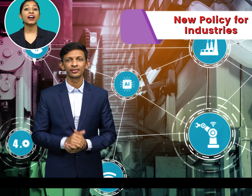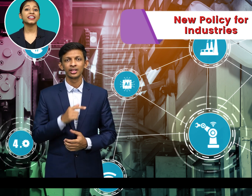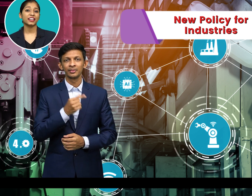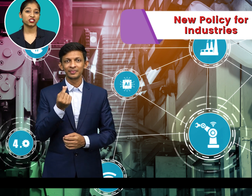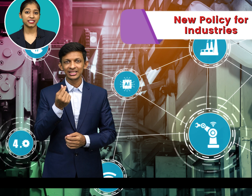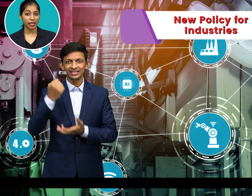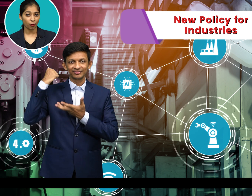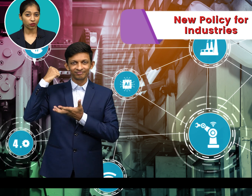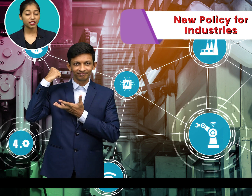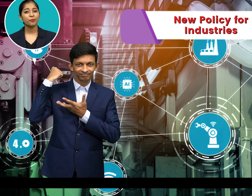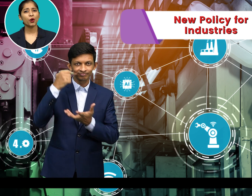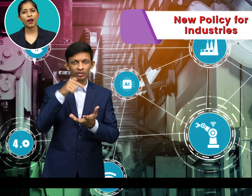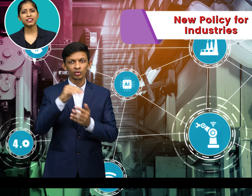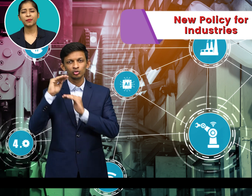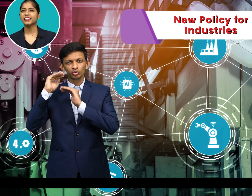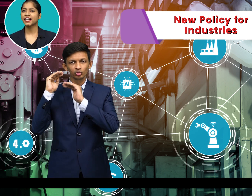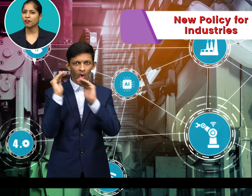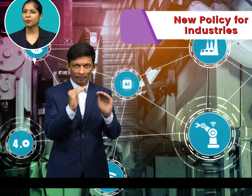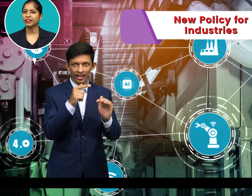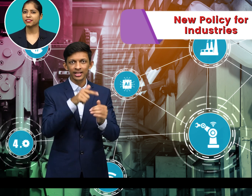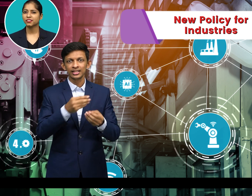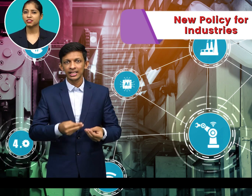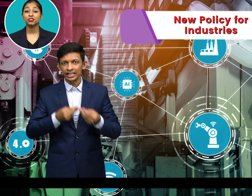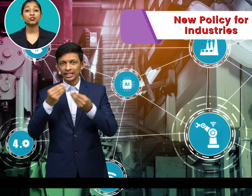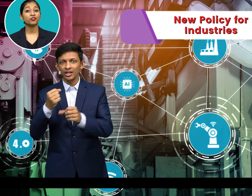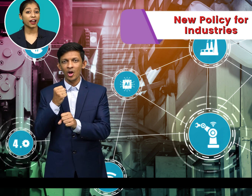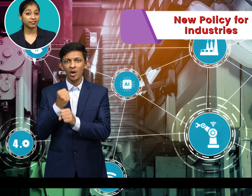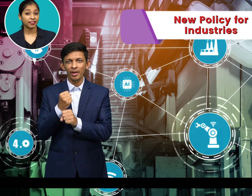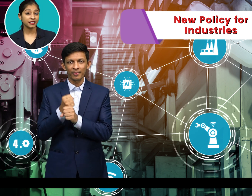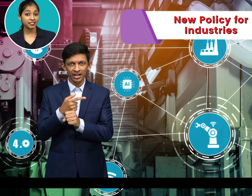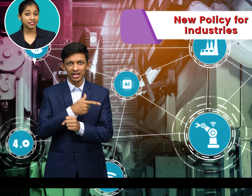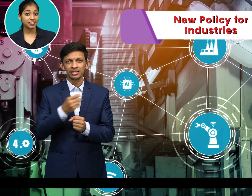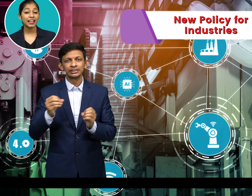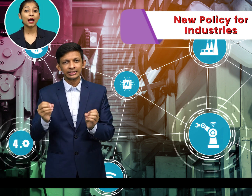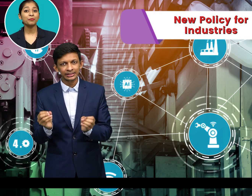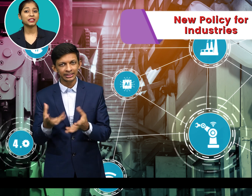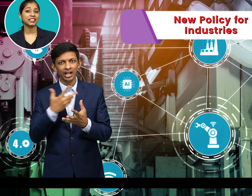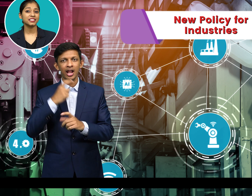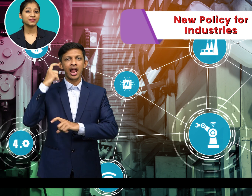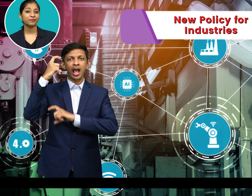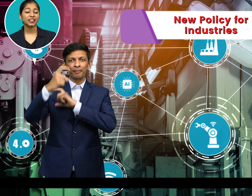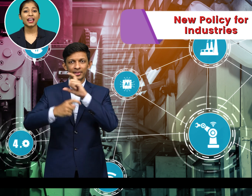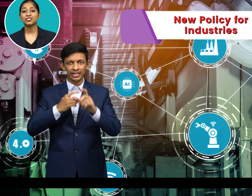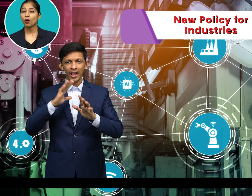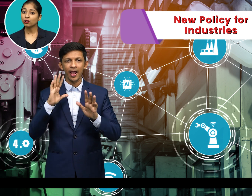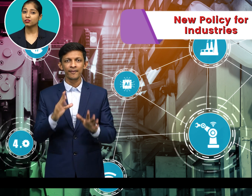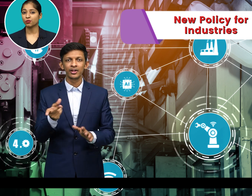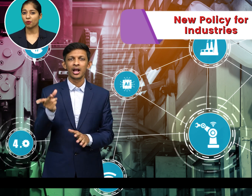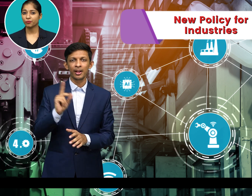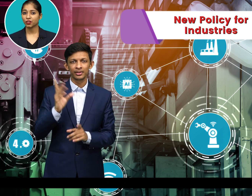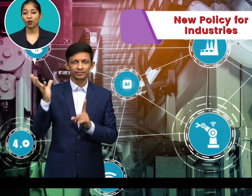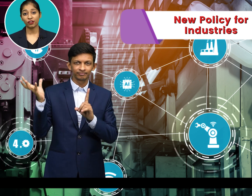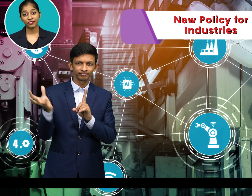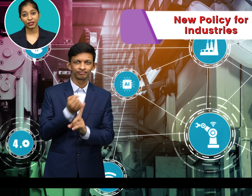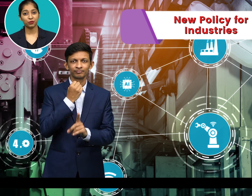The financial support provided by the government to run these companies has